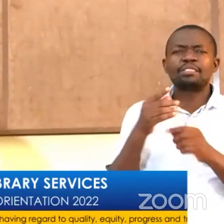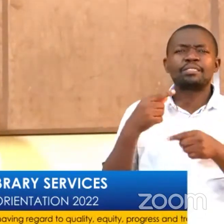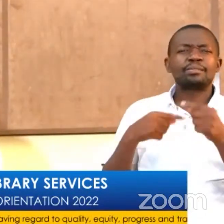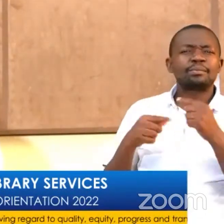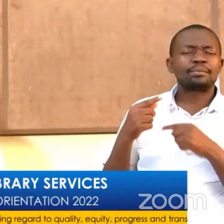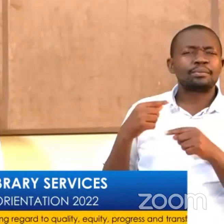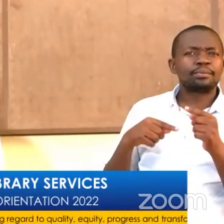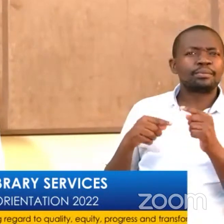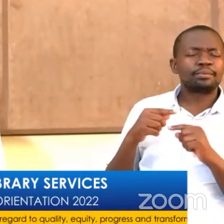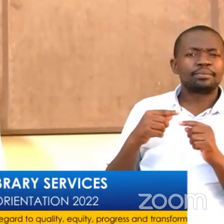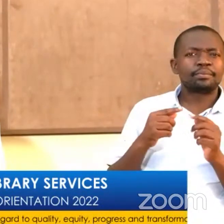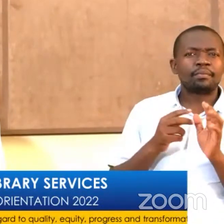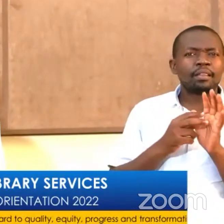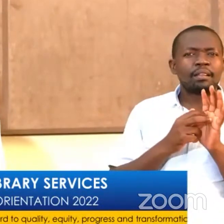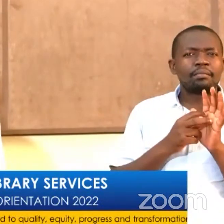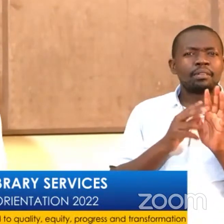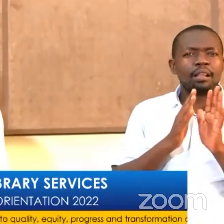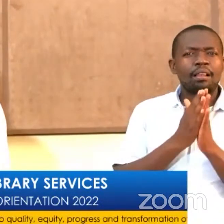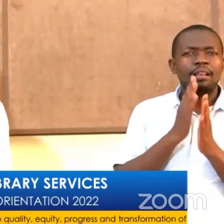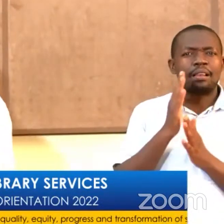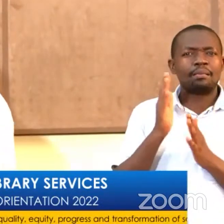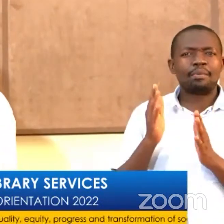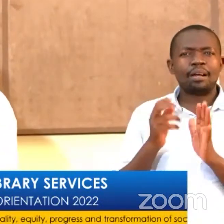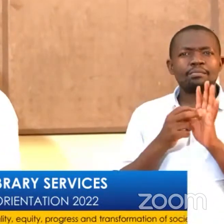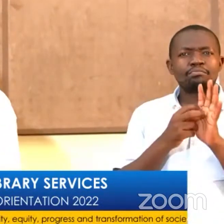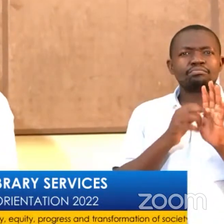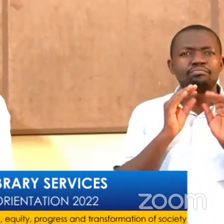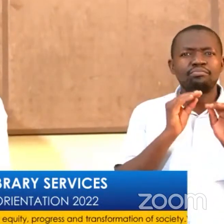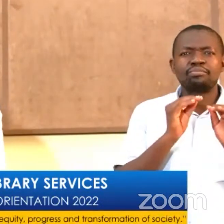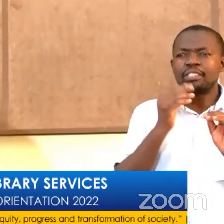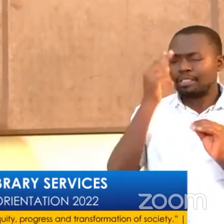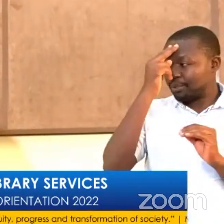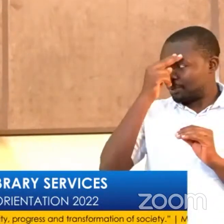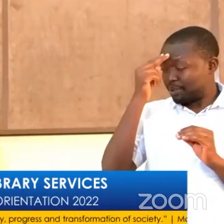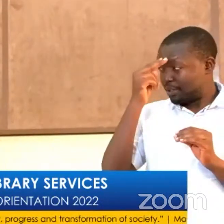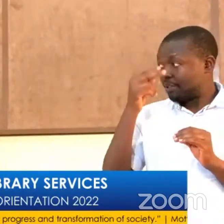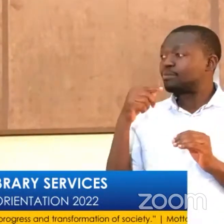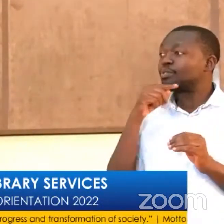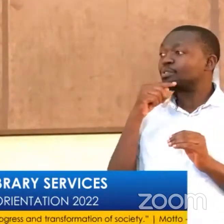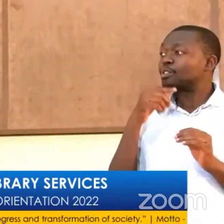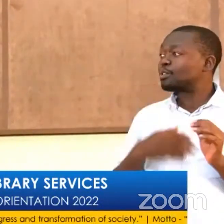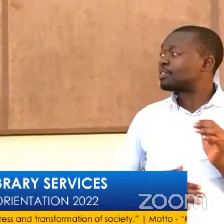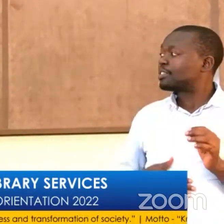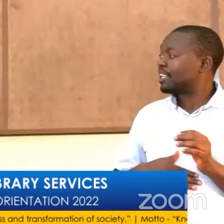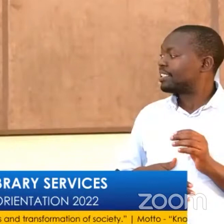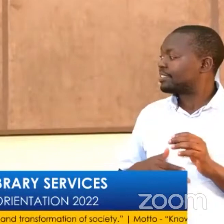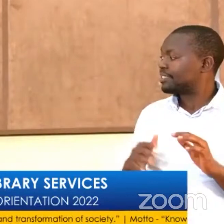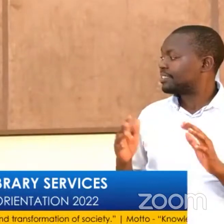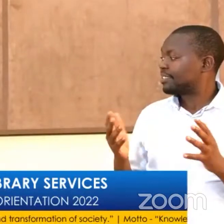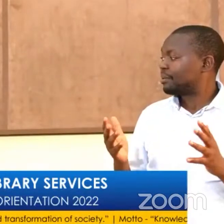library orientation for students of social sciences.